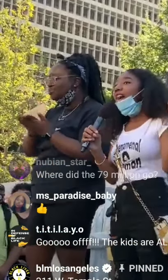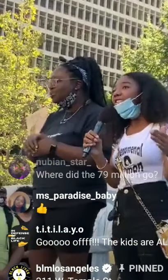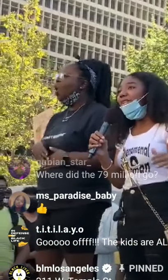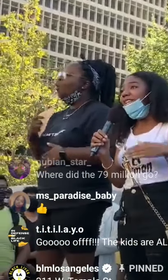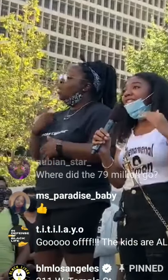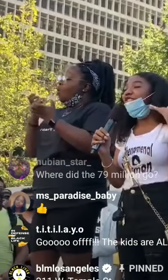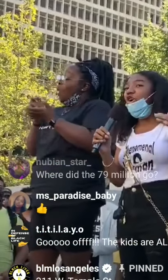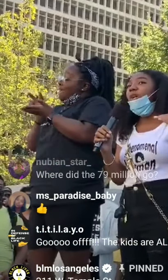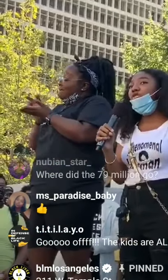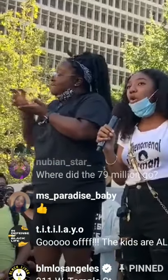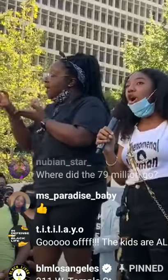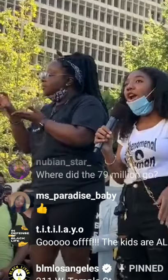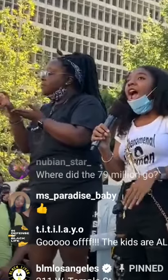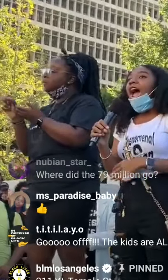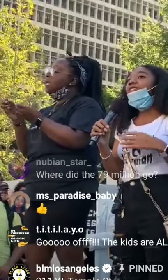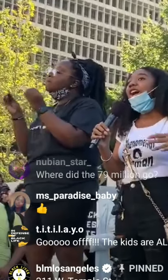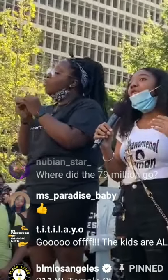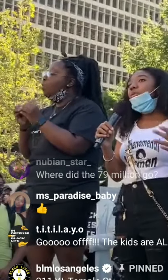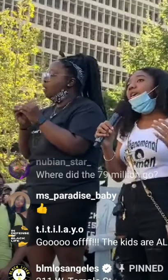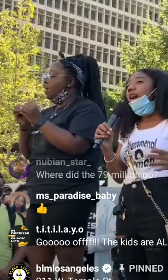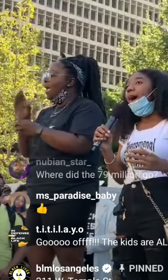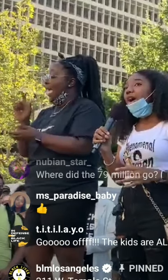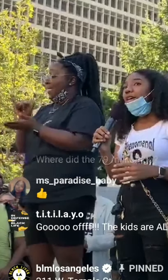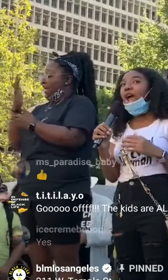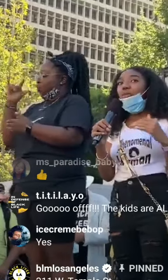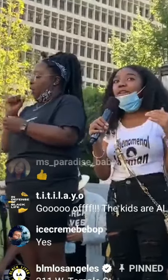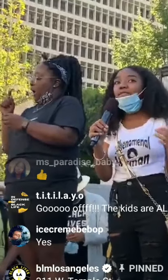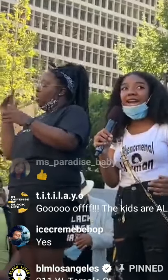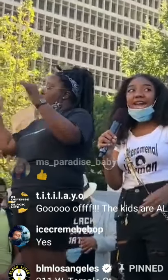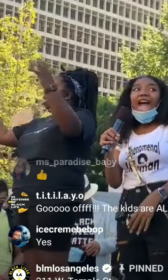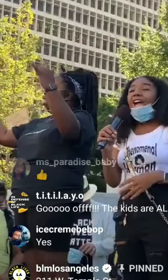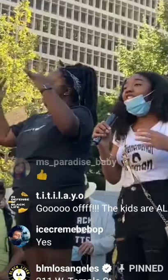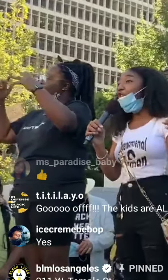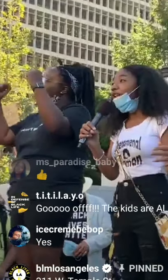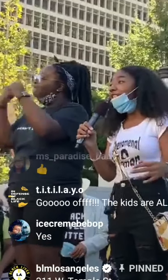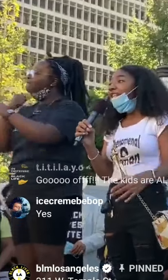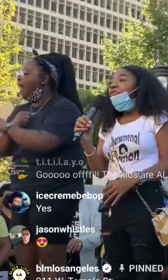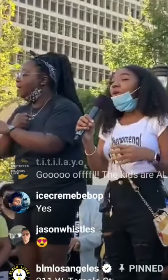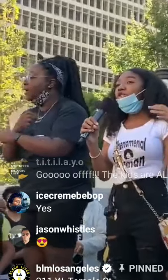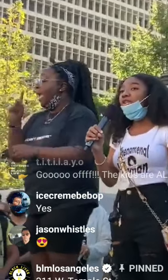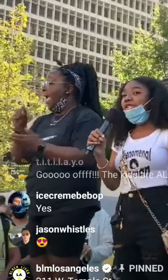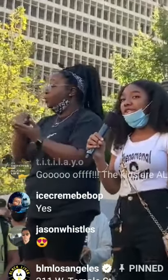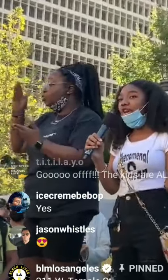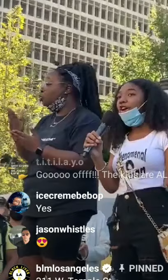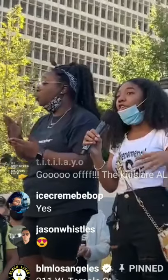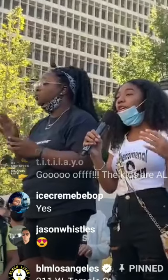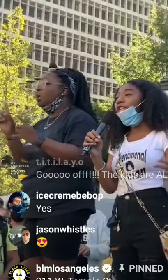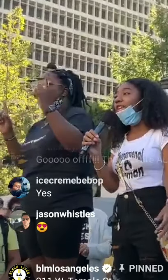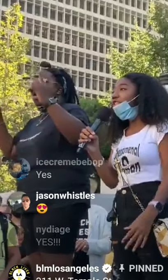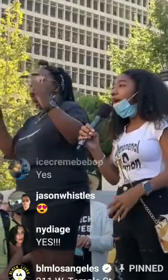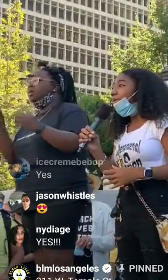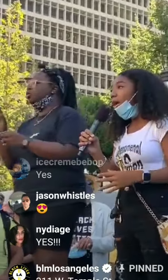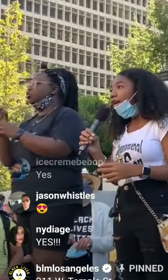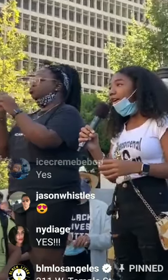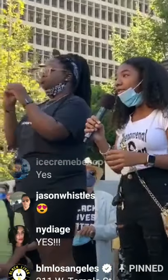We want investments into so much more, and that's why we come out here and we fight. And students deserve